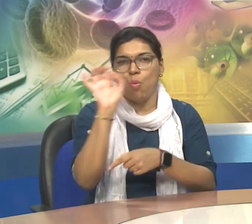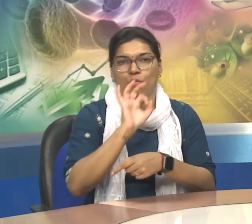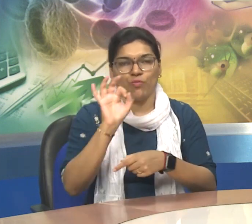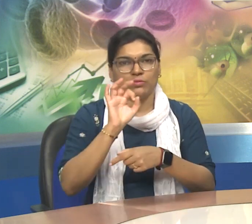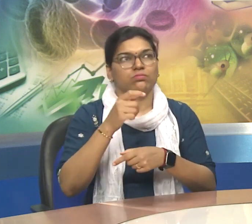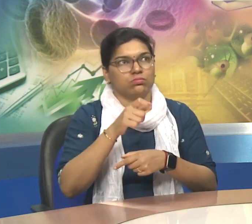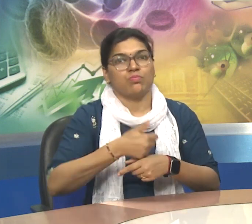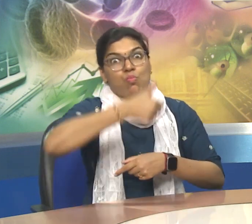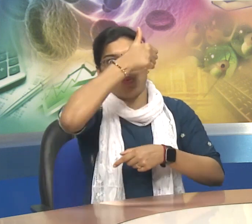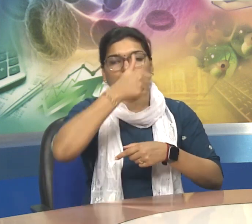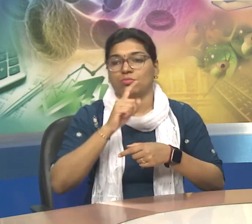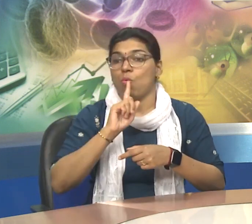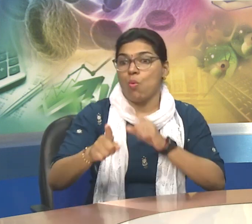Despotism means